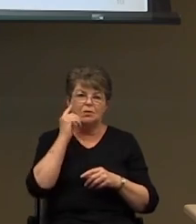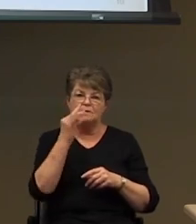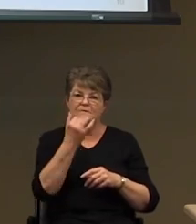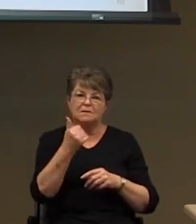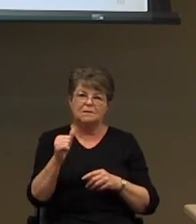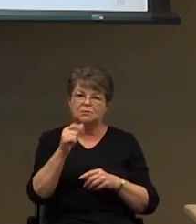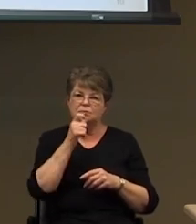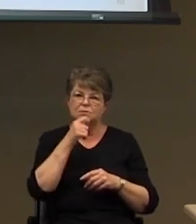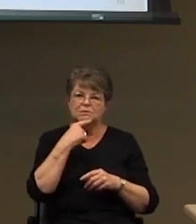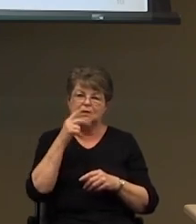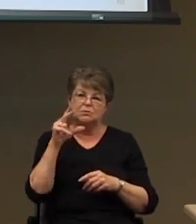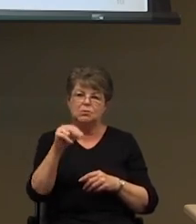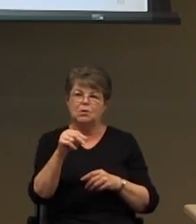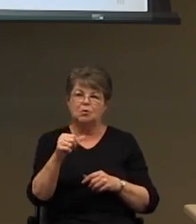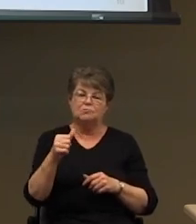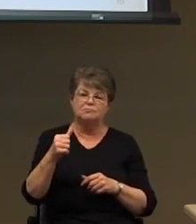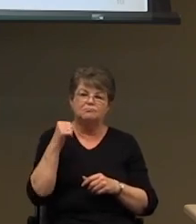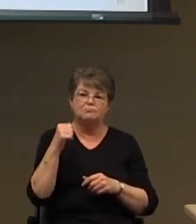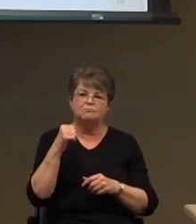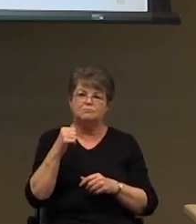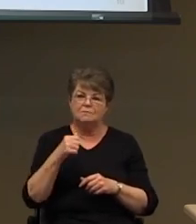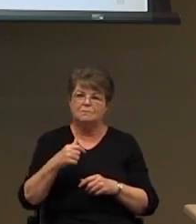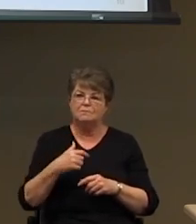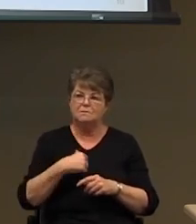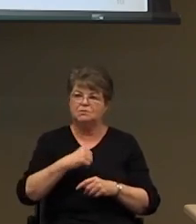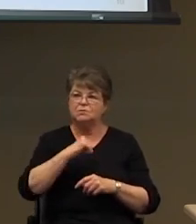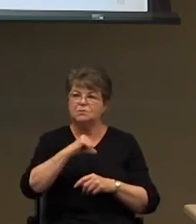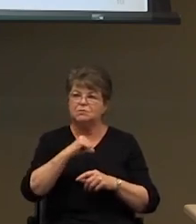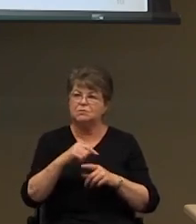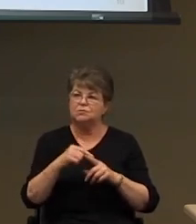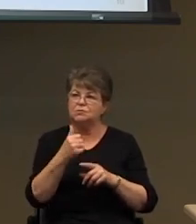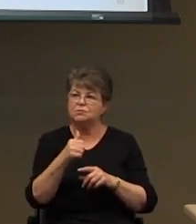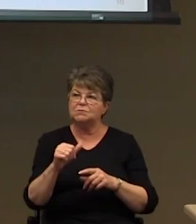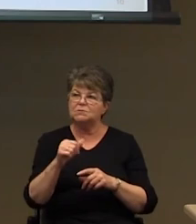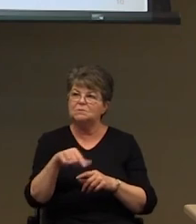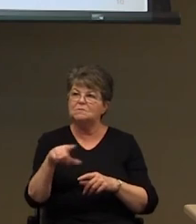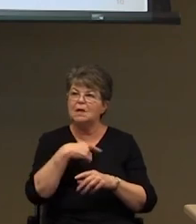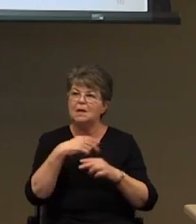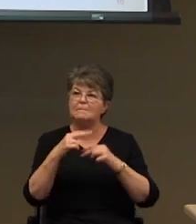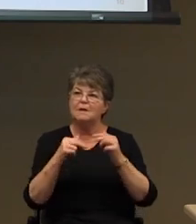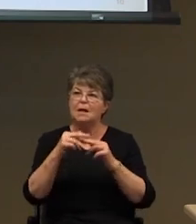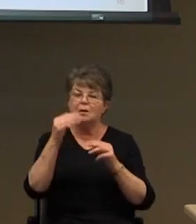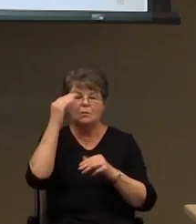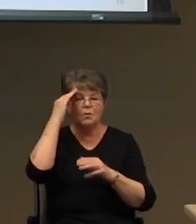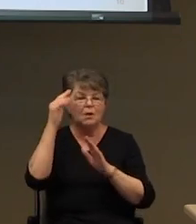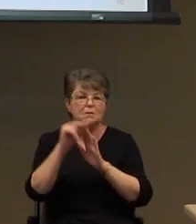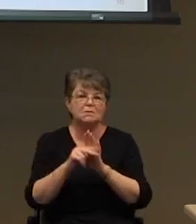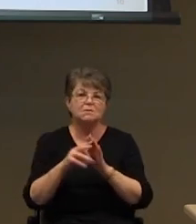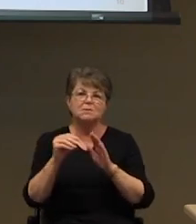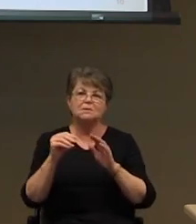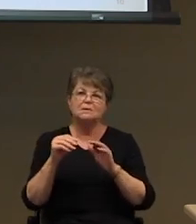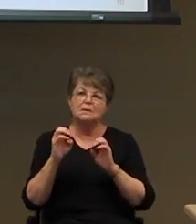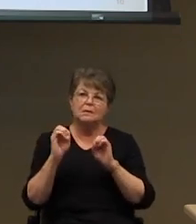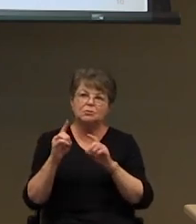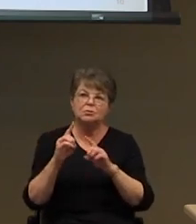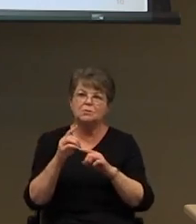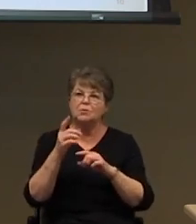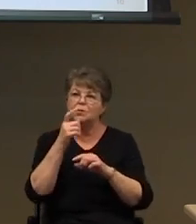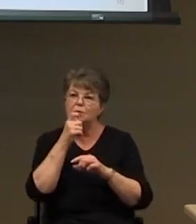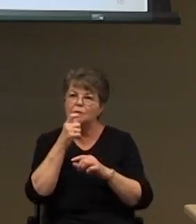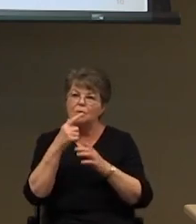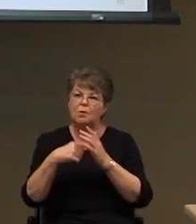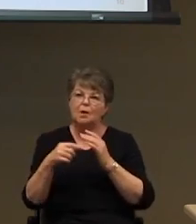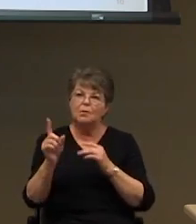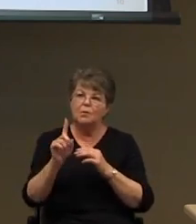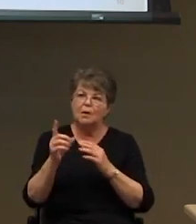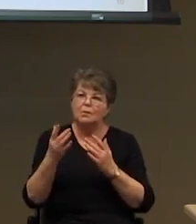diligent working with the existing EDP board to make sure that we are building awareness and educating us to the who, what, where, when, and why, so